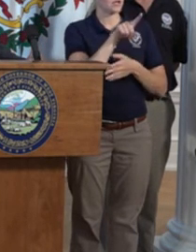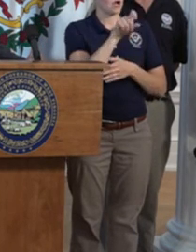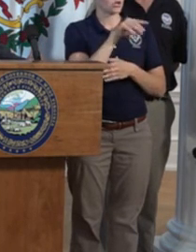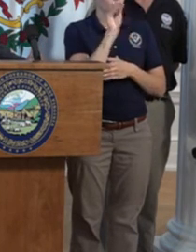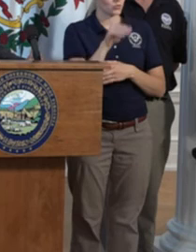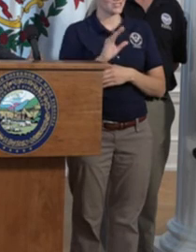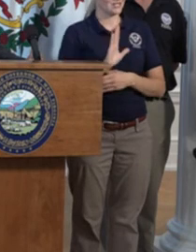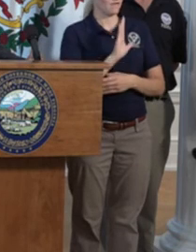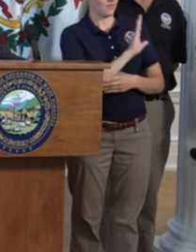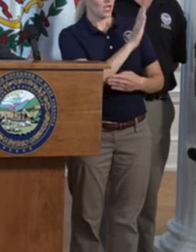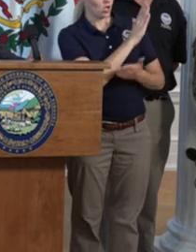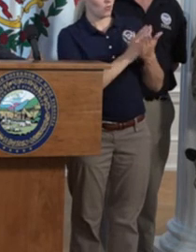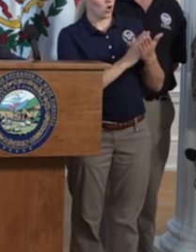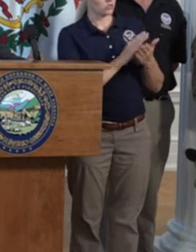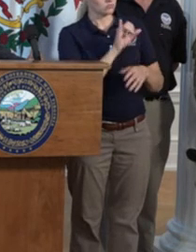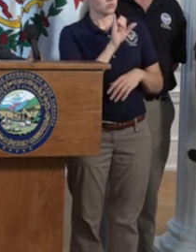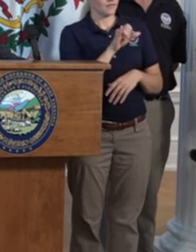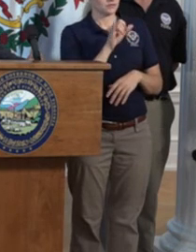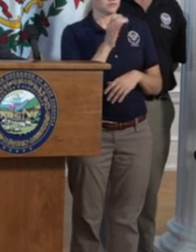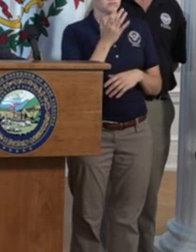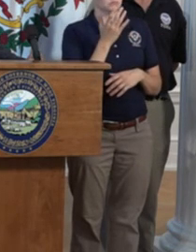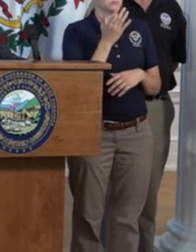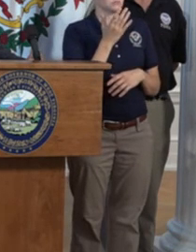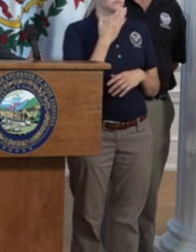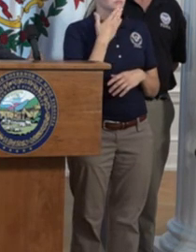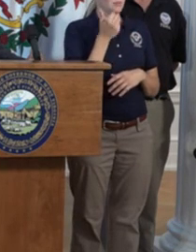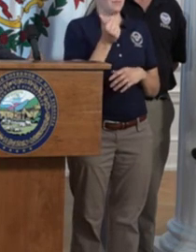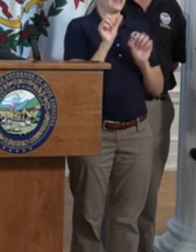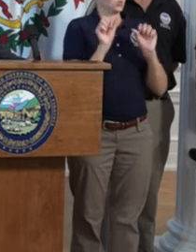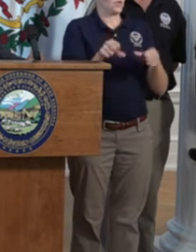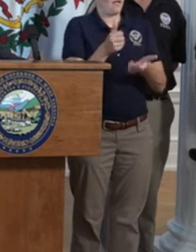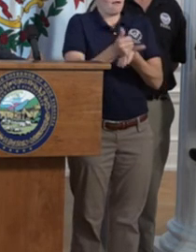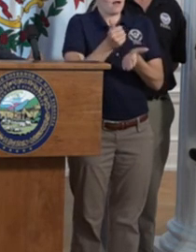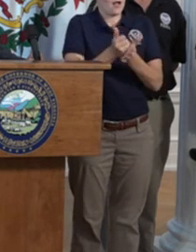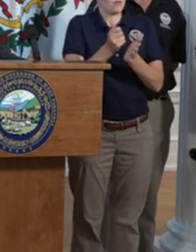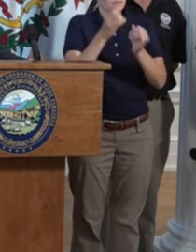know, that's the best probably that we can do right now. Hey,